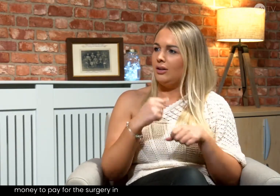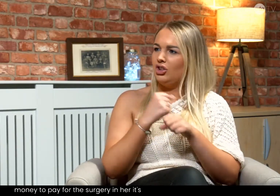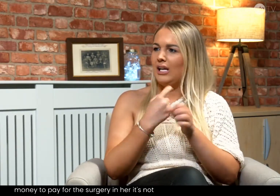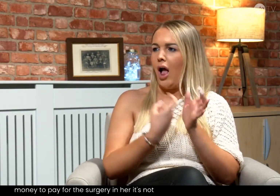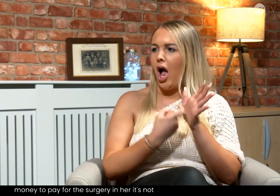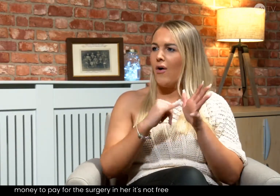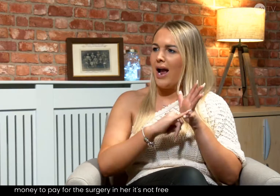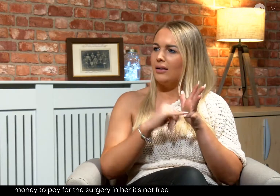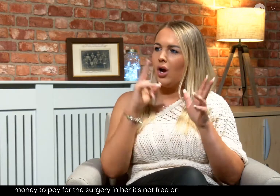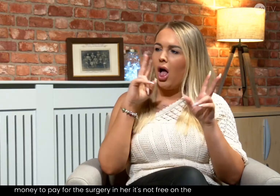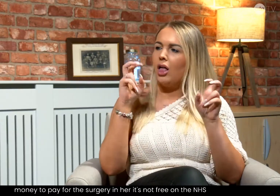NHS. The